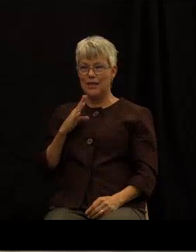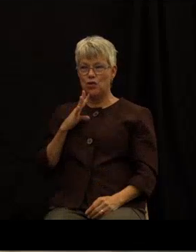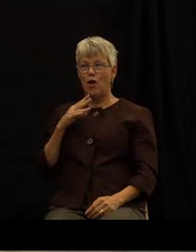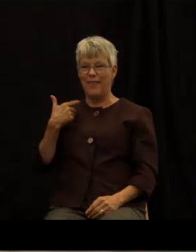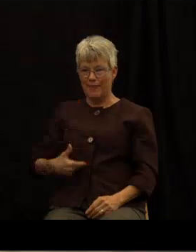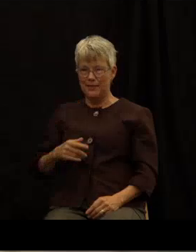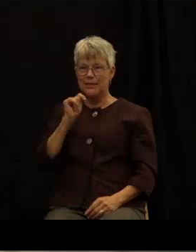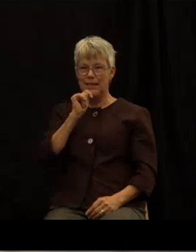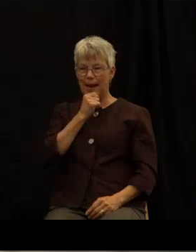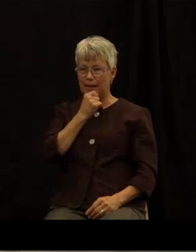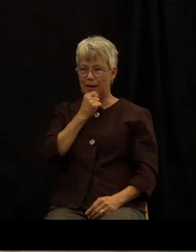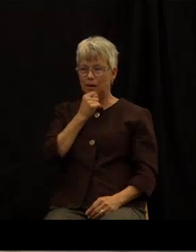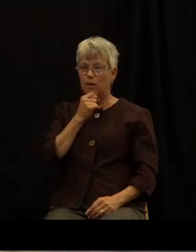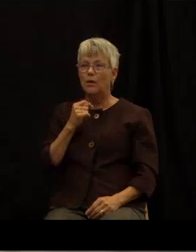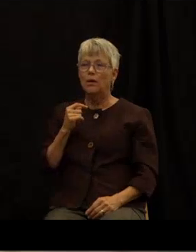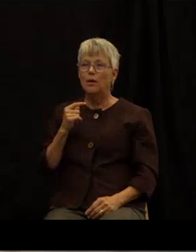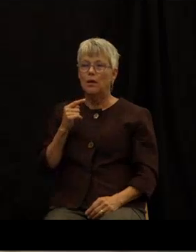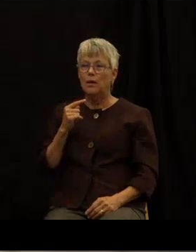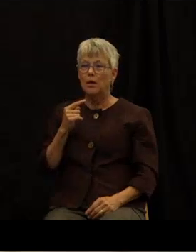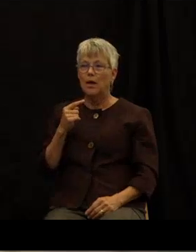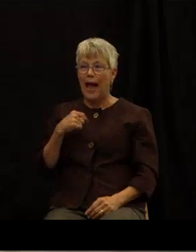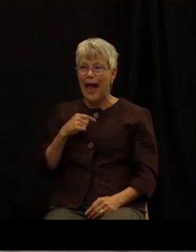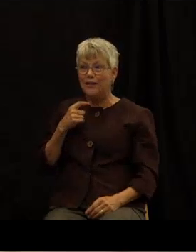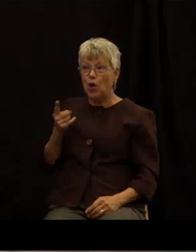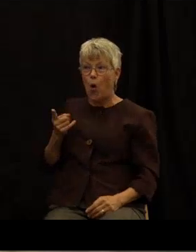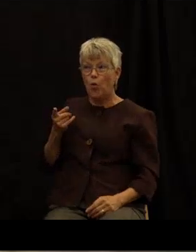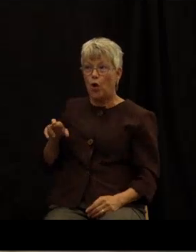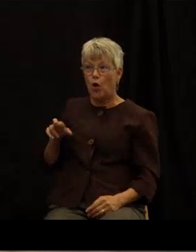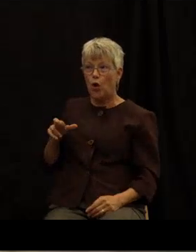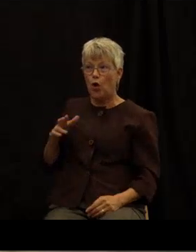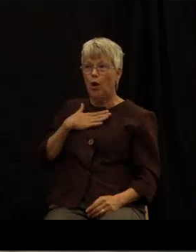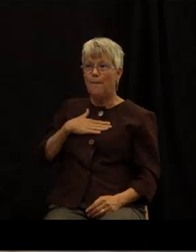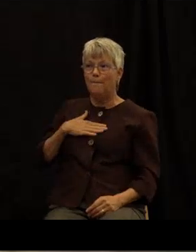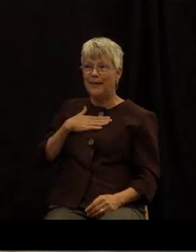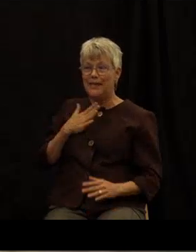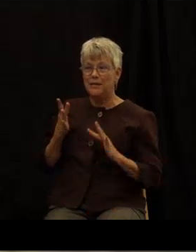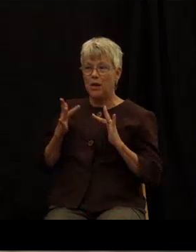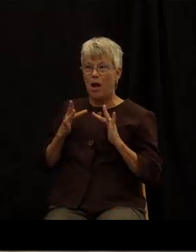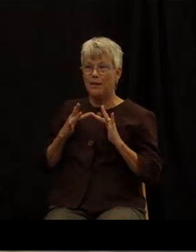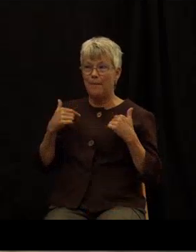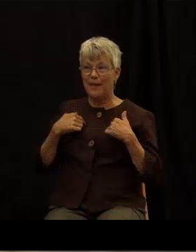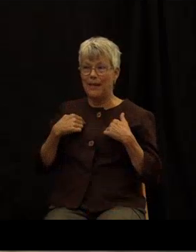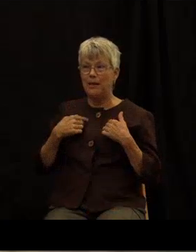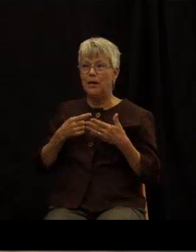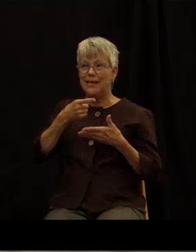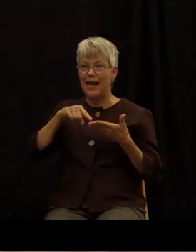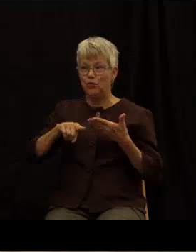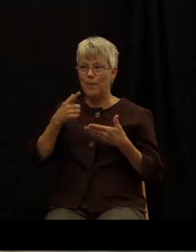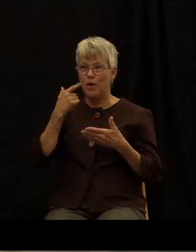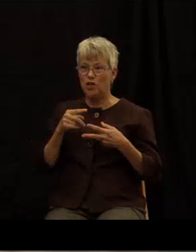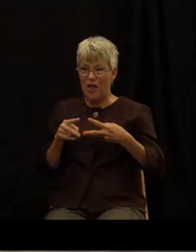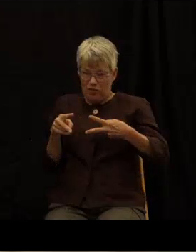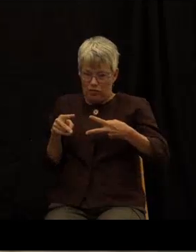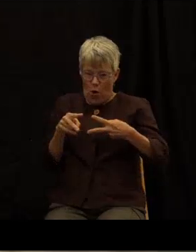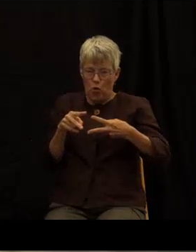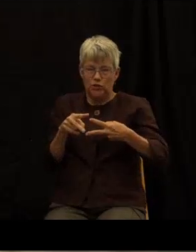Sandy. And I did tell her to get in touch with me next week and get these two on her